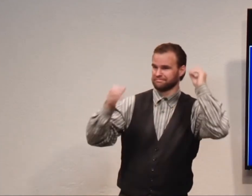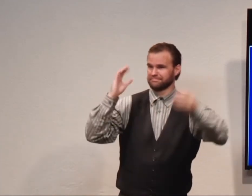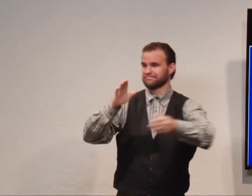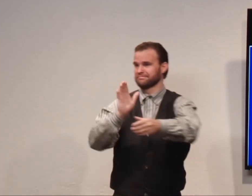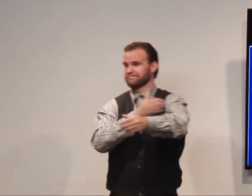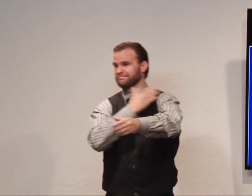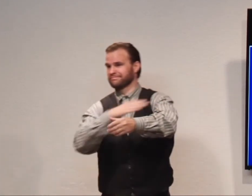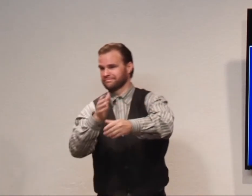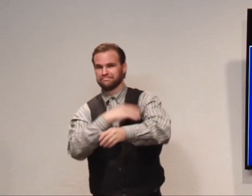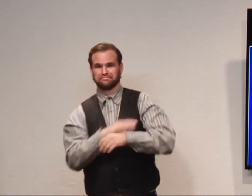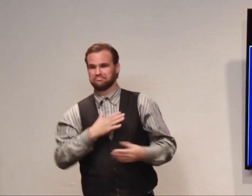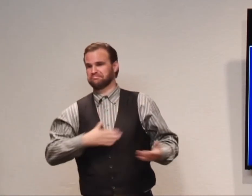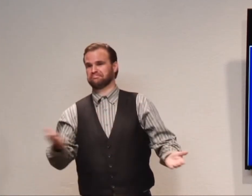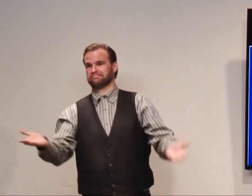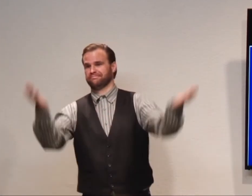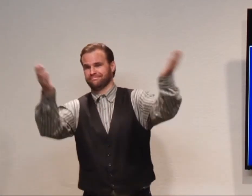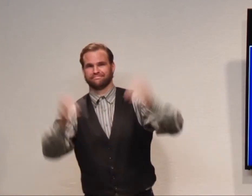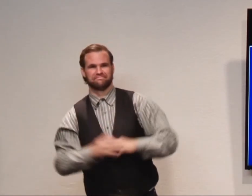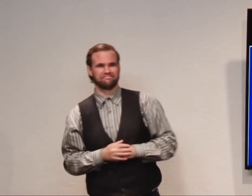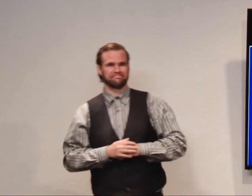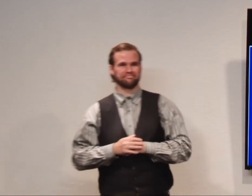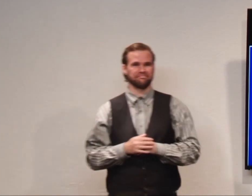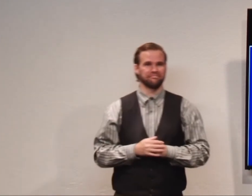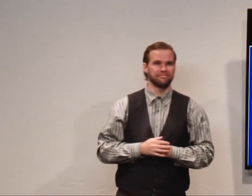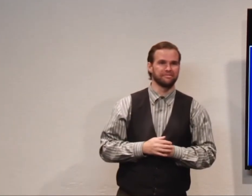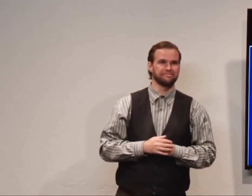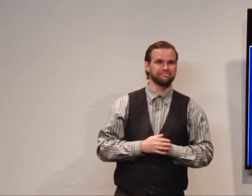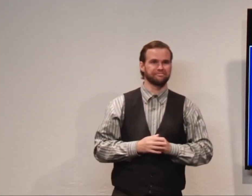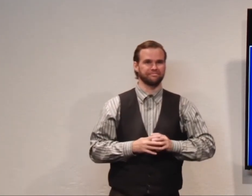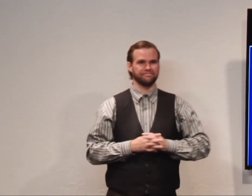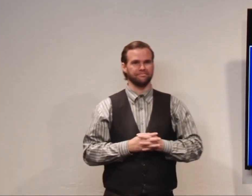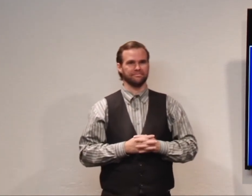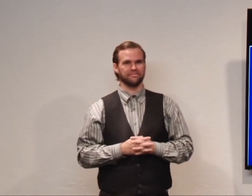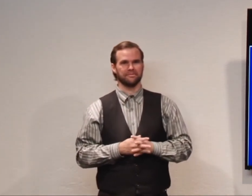Let's go ahead and sing this song together. Please, let's stand.